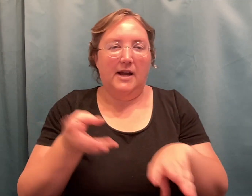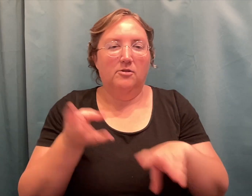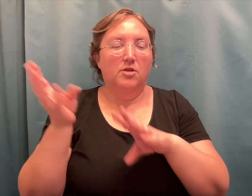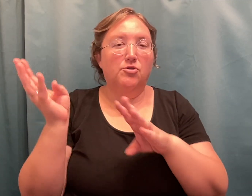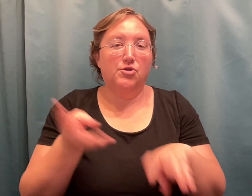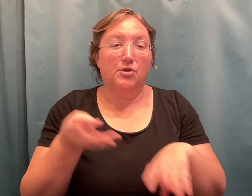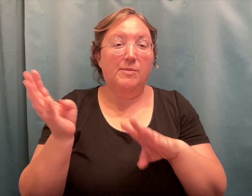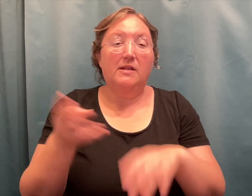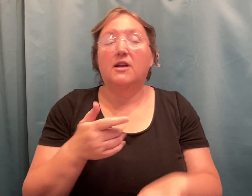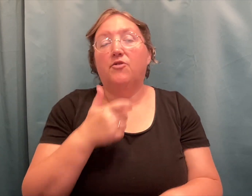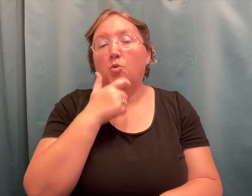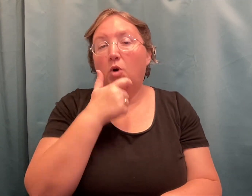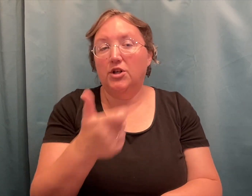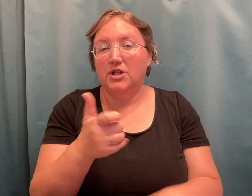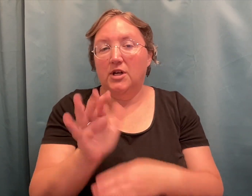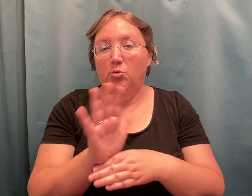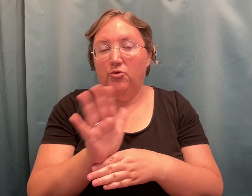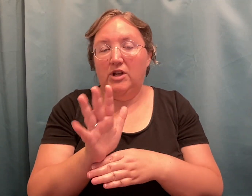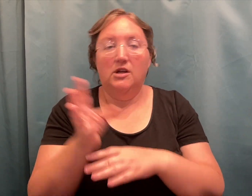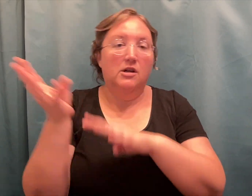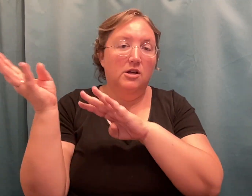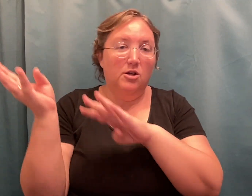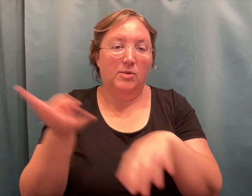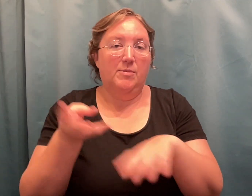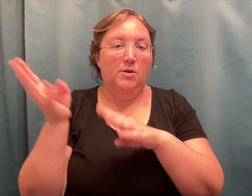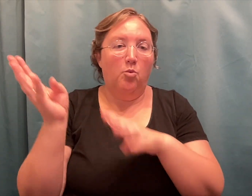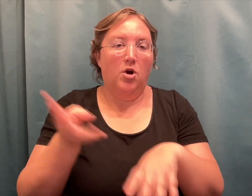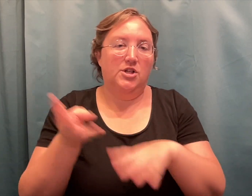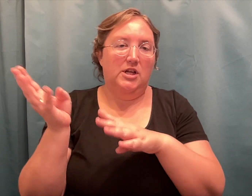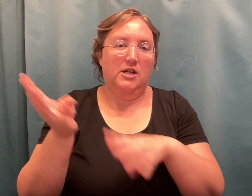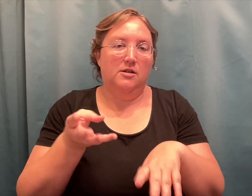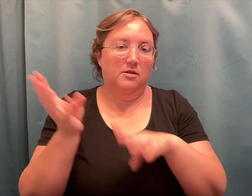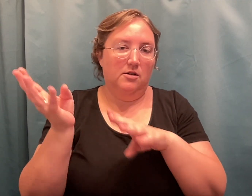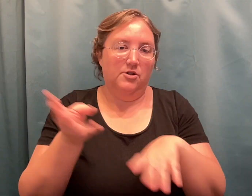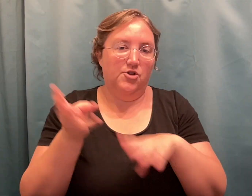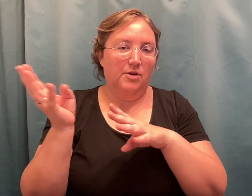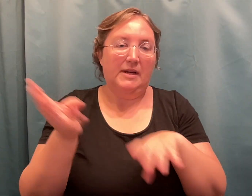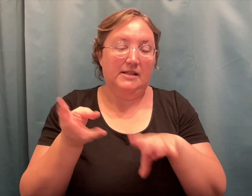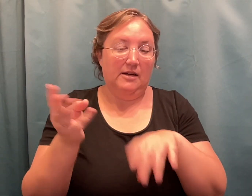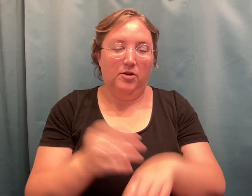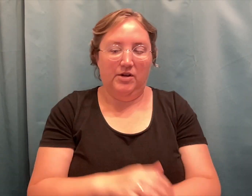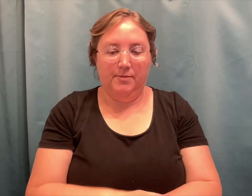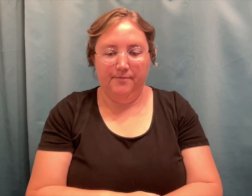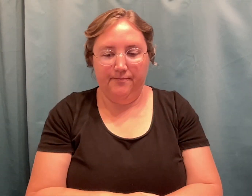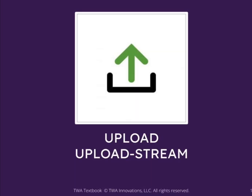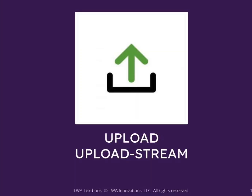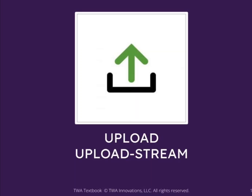Download streaming, like if you're watching a movie, you might be watching it on streaming, it's downloading.